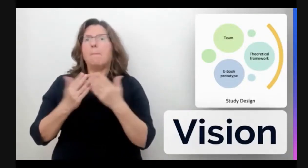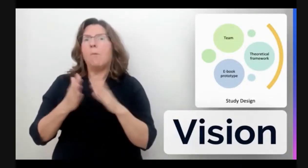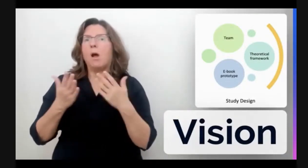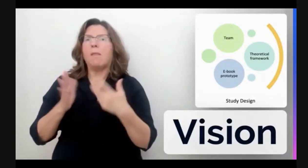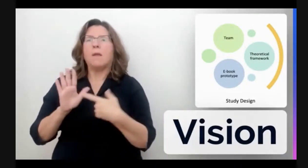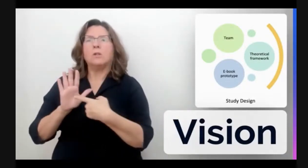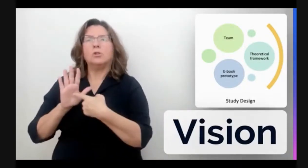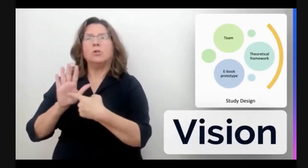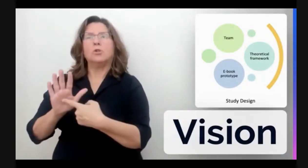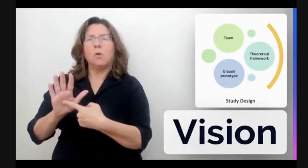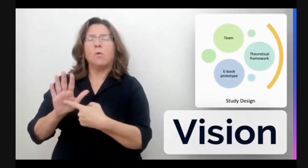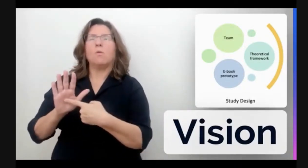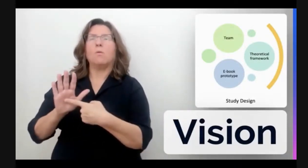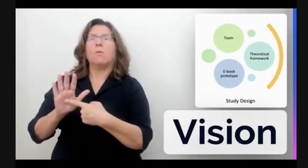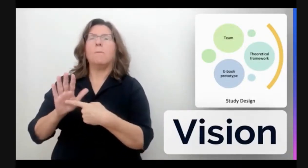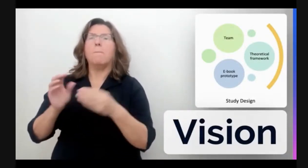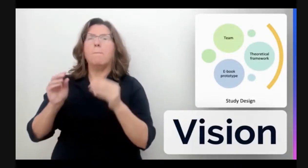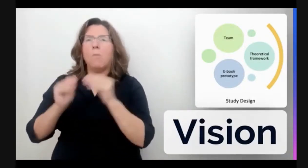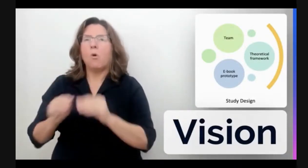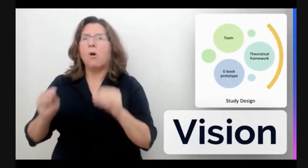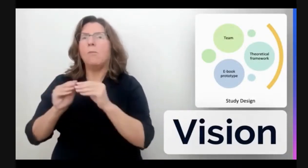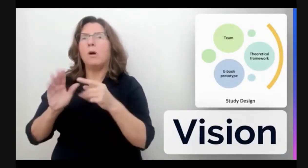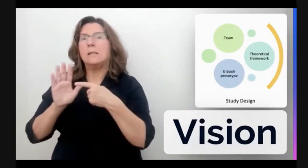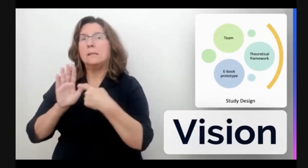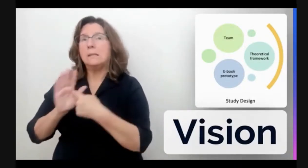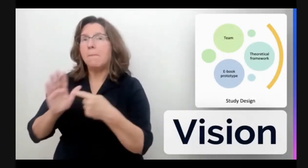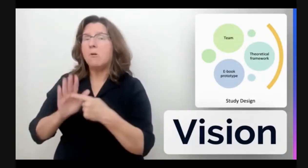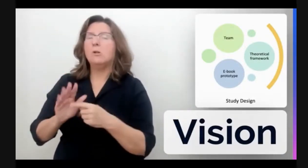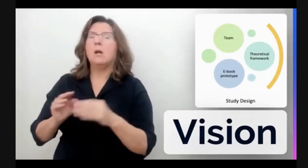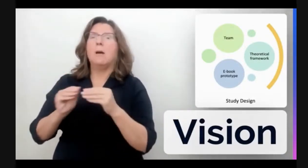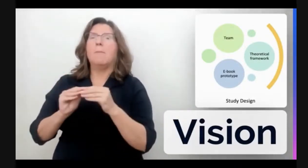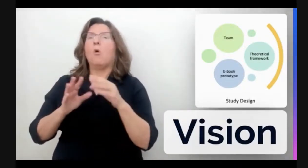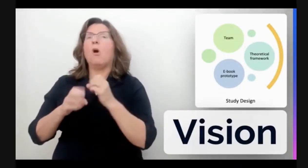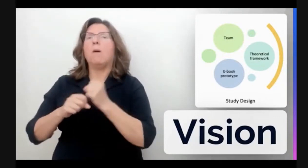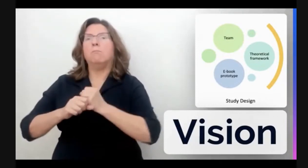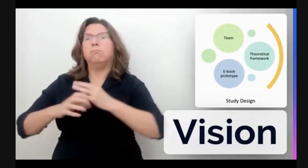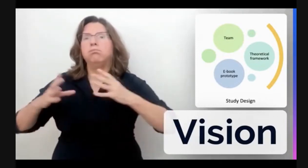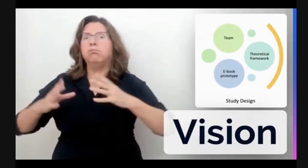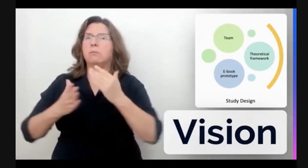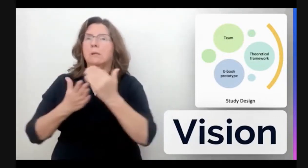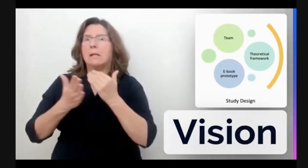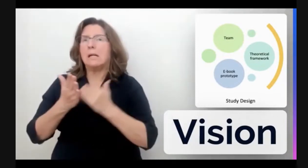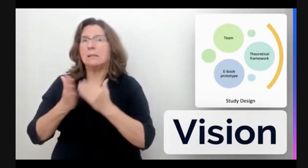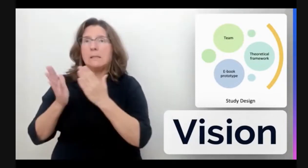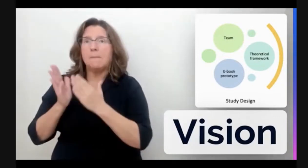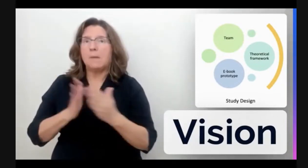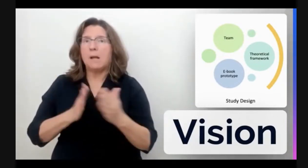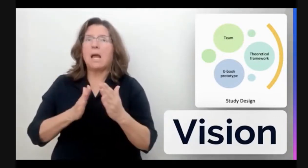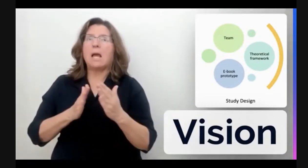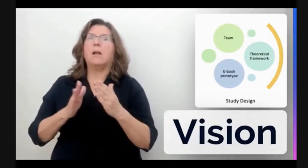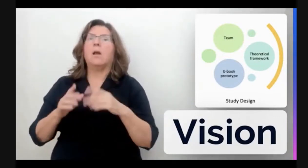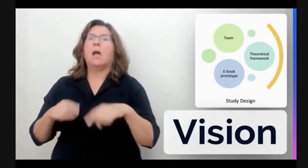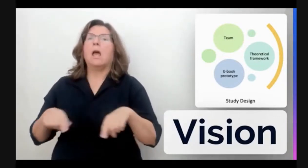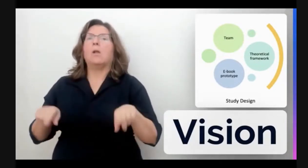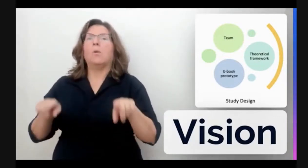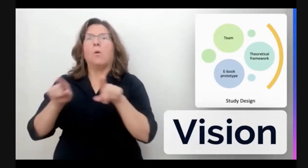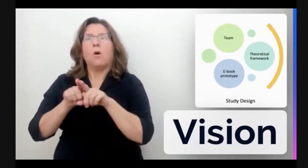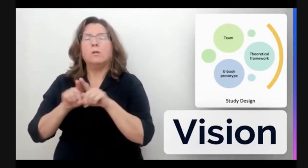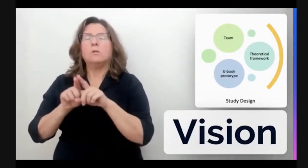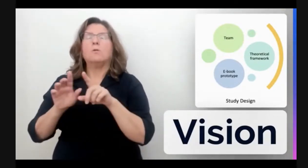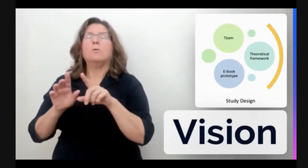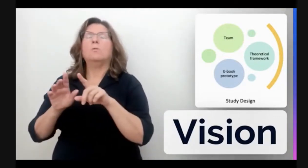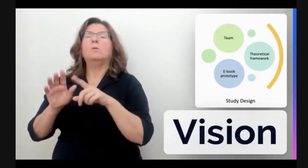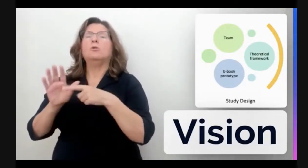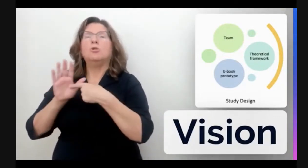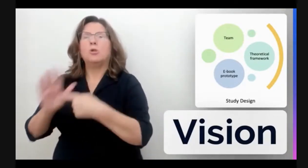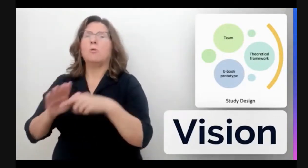of the work will be creating a more comprehensive ebook, which incorporates more examples and activities,